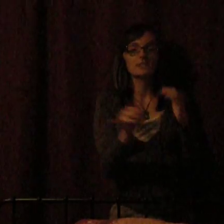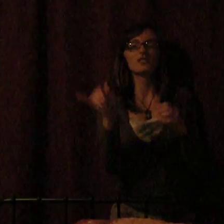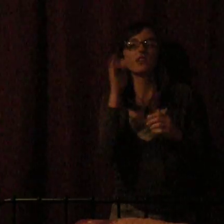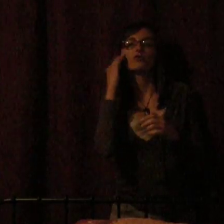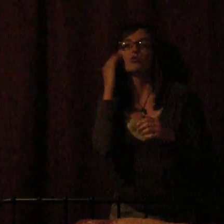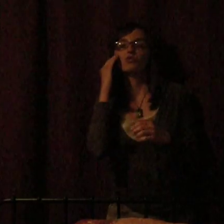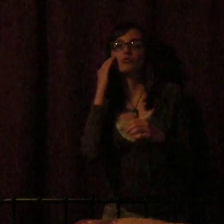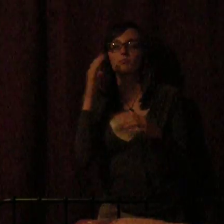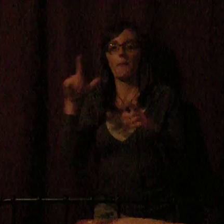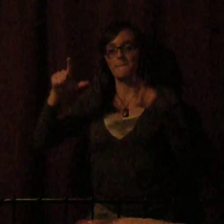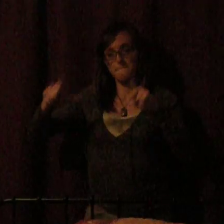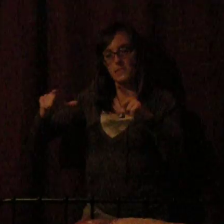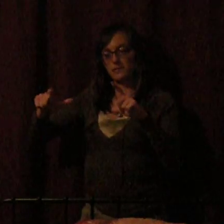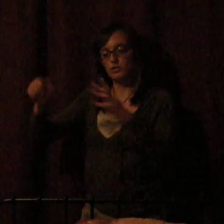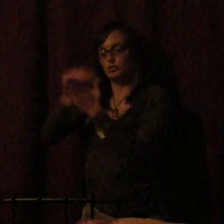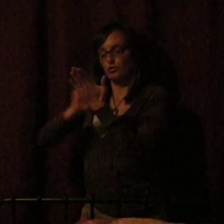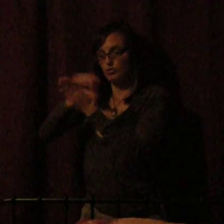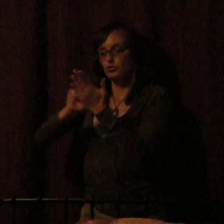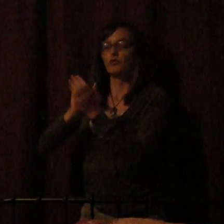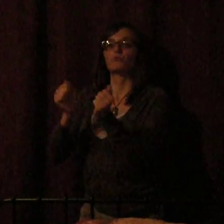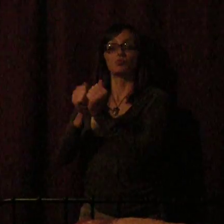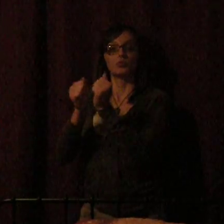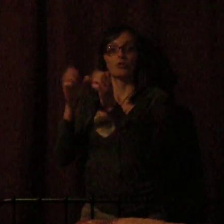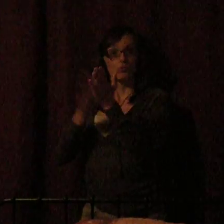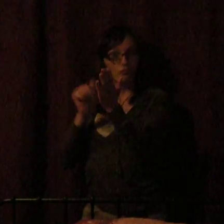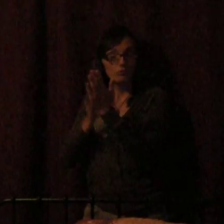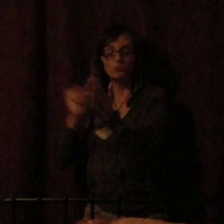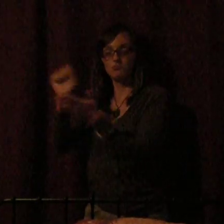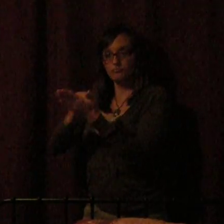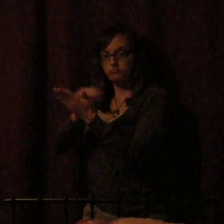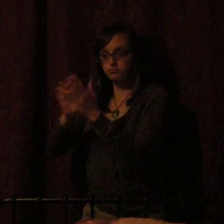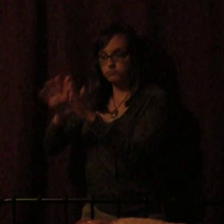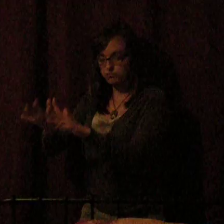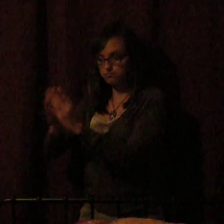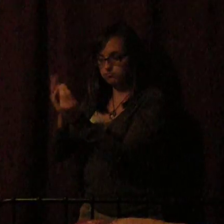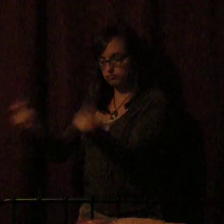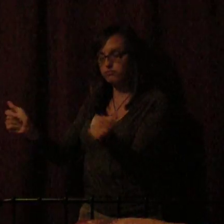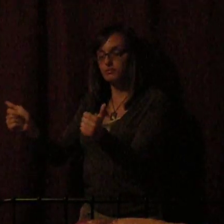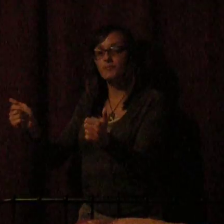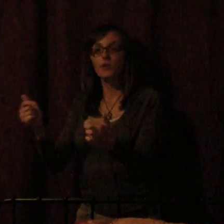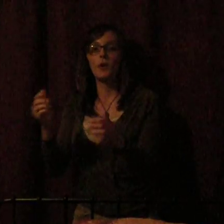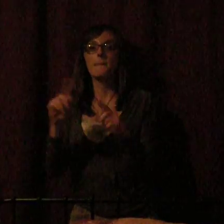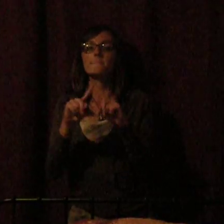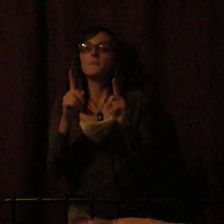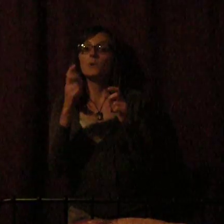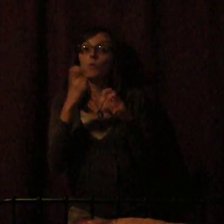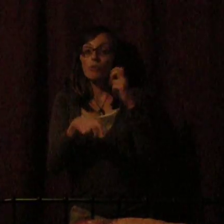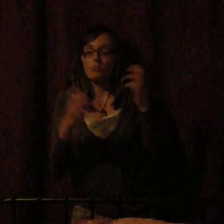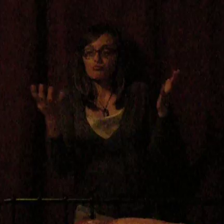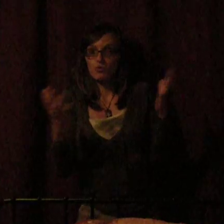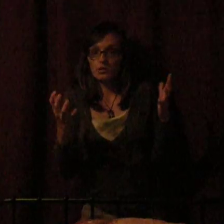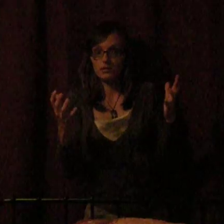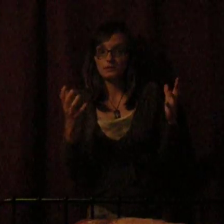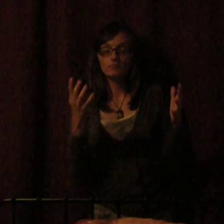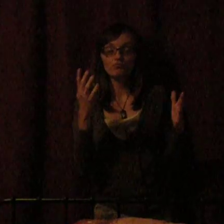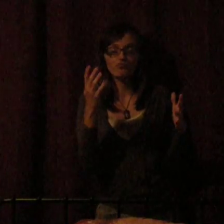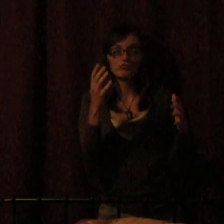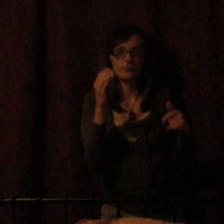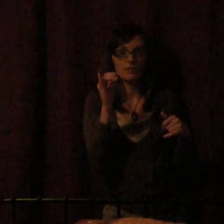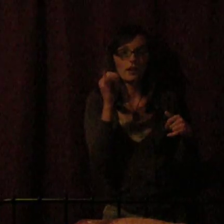after you dump all that soap into the Gulf, the soap stays there. My next guest has developed something that could be the solution,